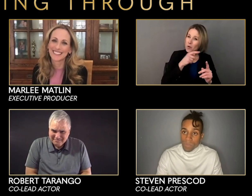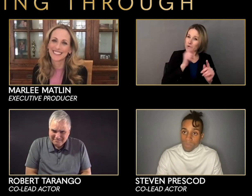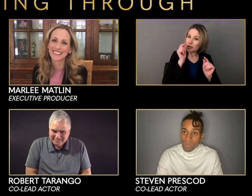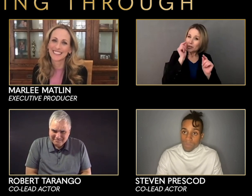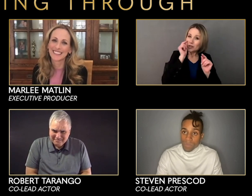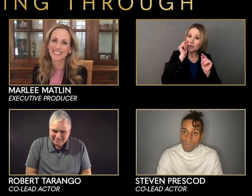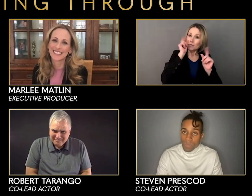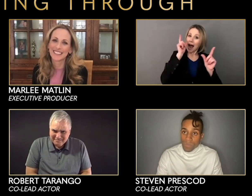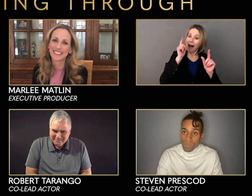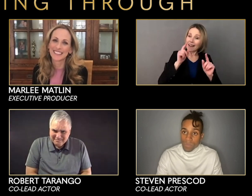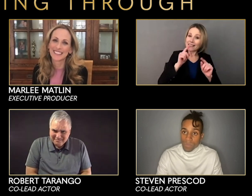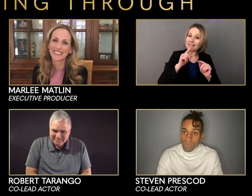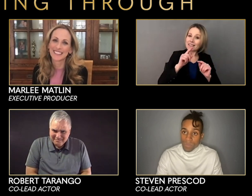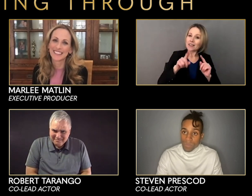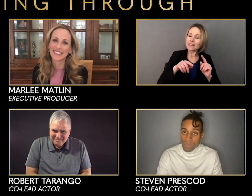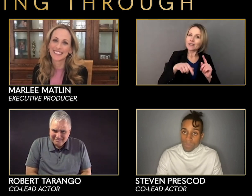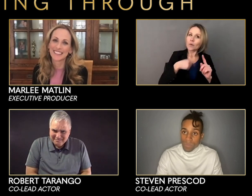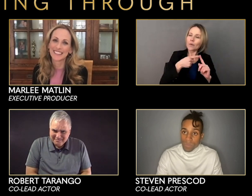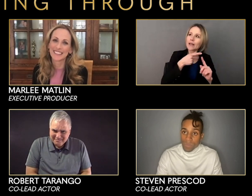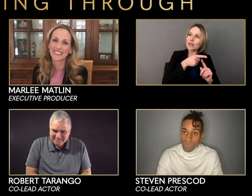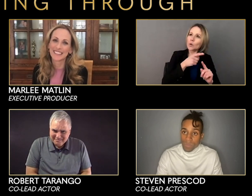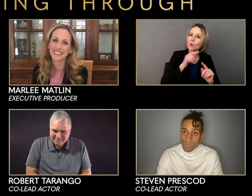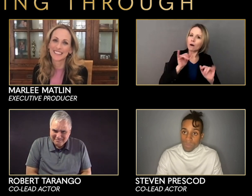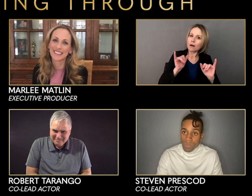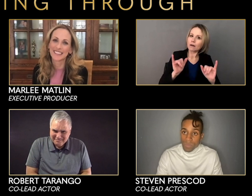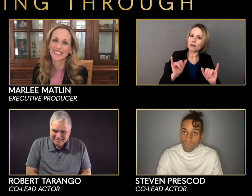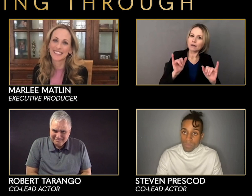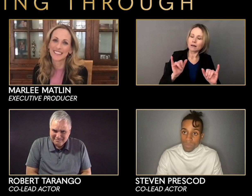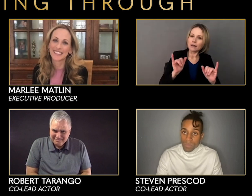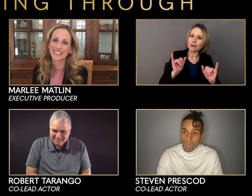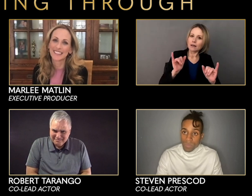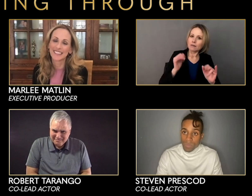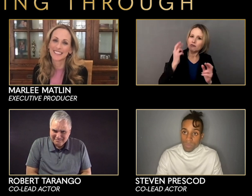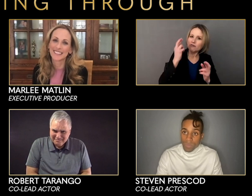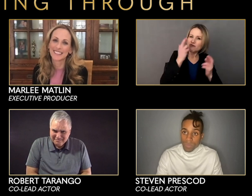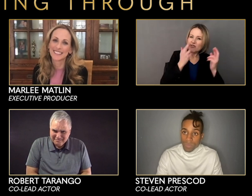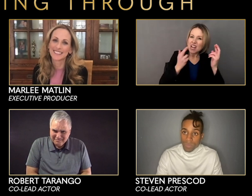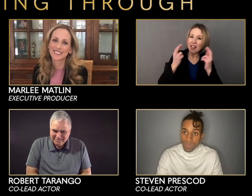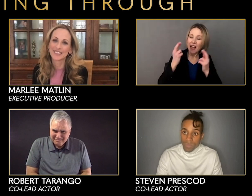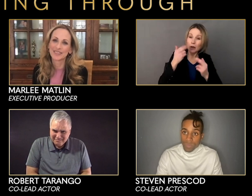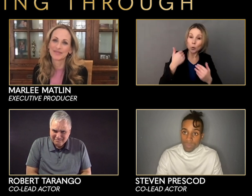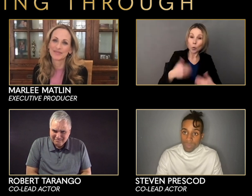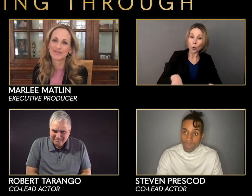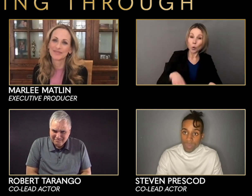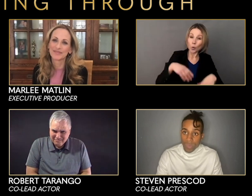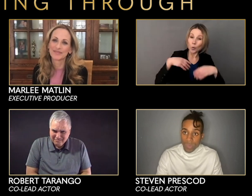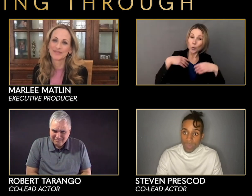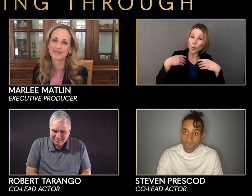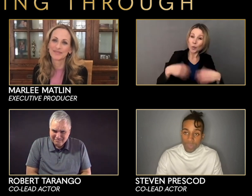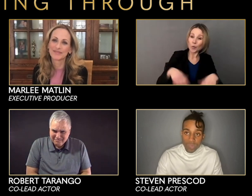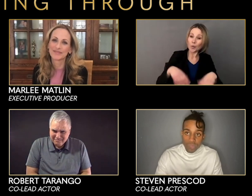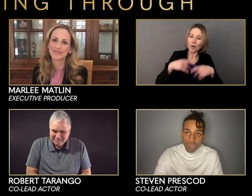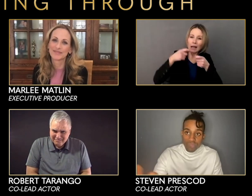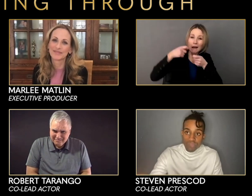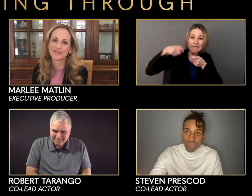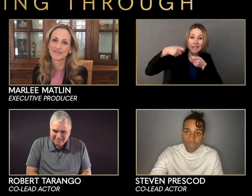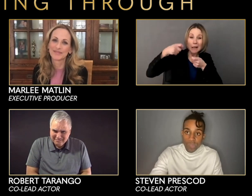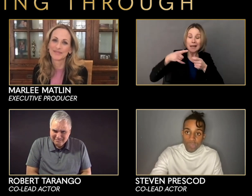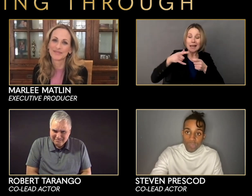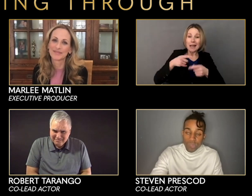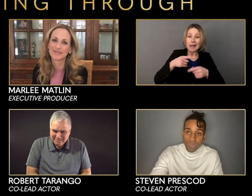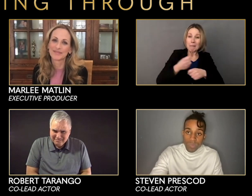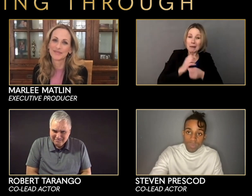you discovered all of the itty-bitty minutia kind of things that